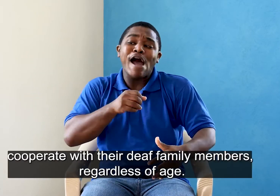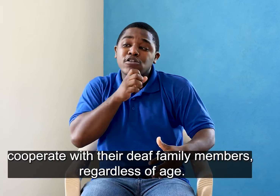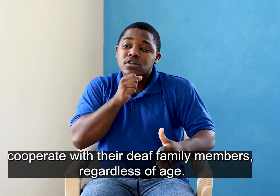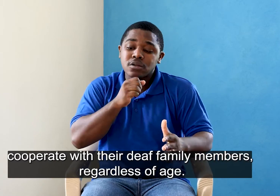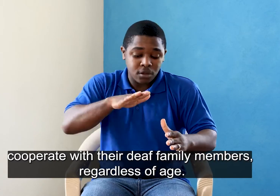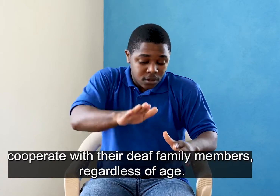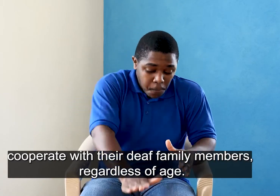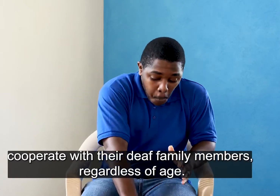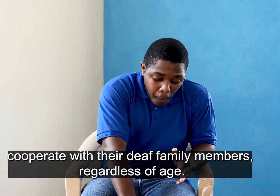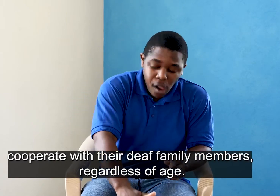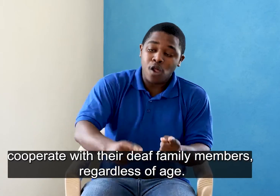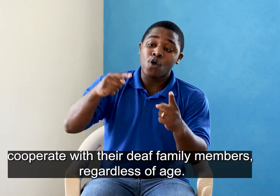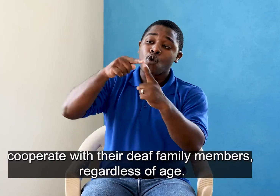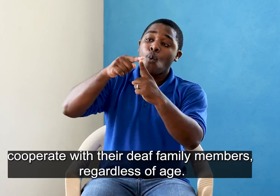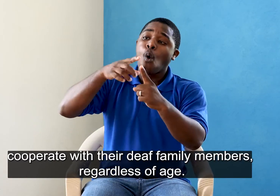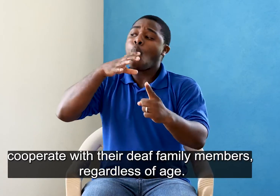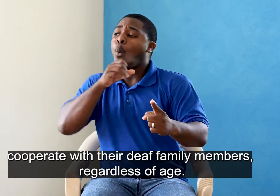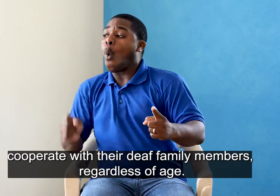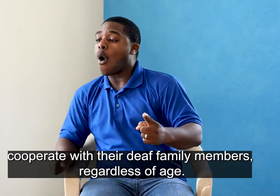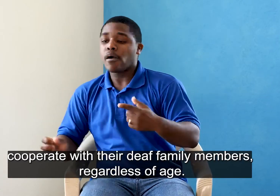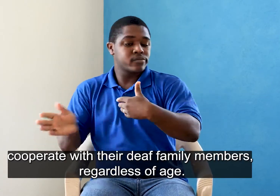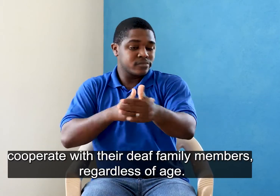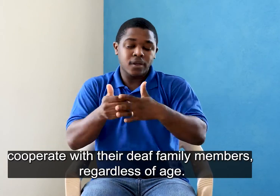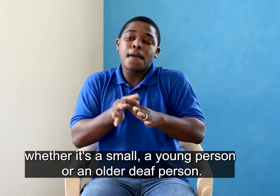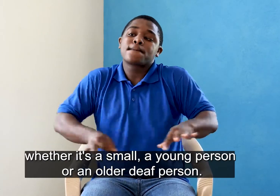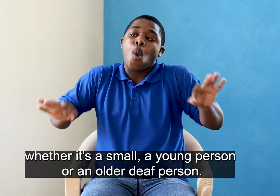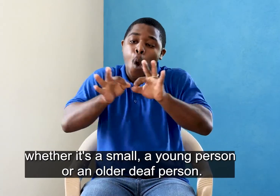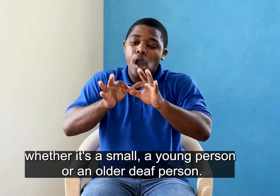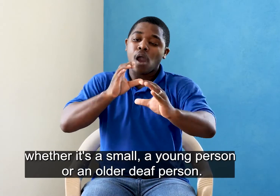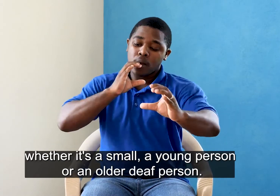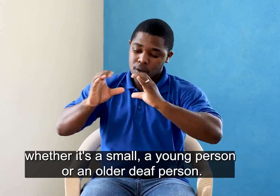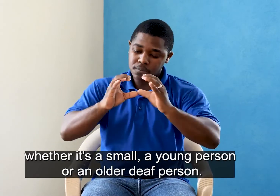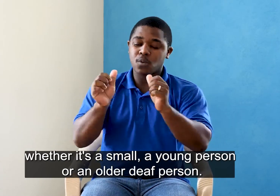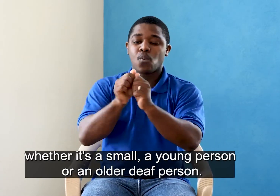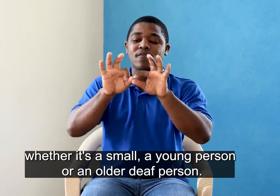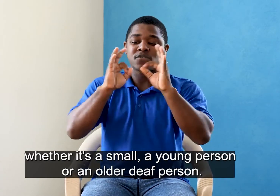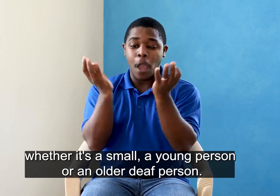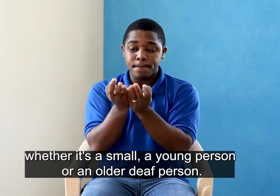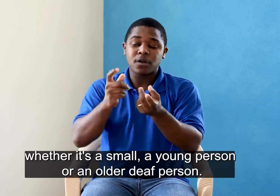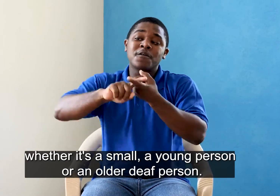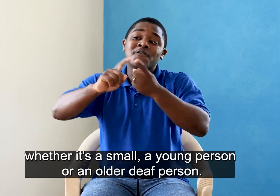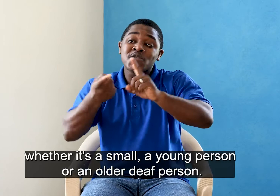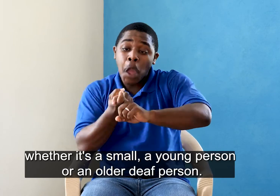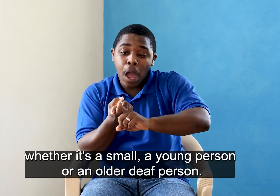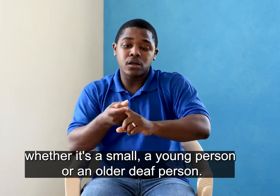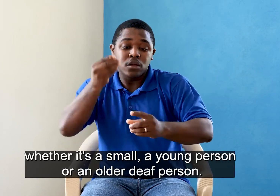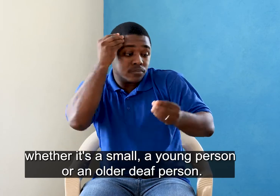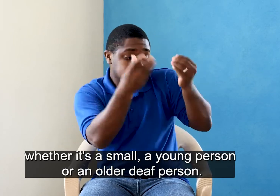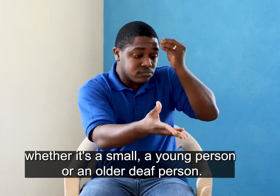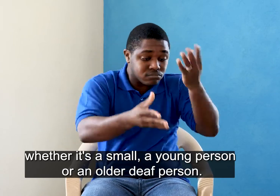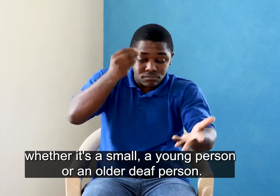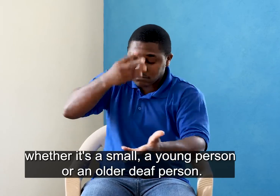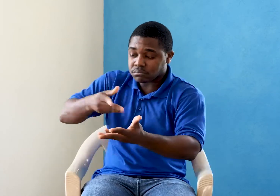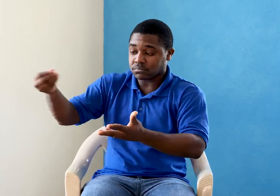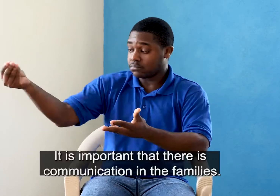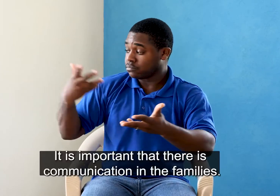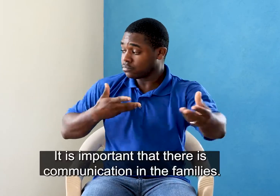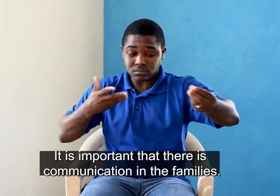with their deaf family member, regardless of age, whether it's a young person or an older deaf person. It is